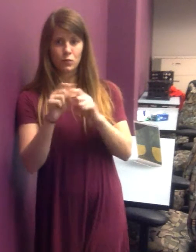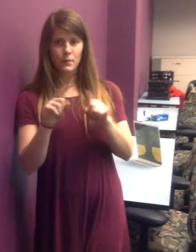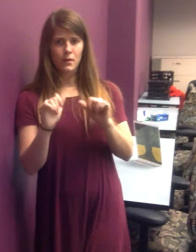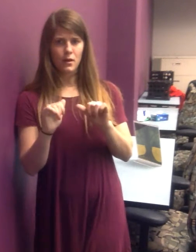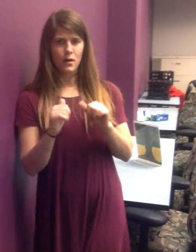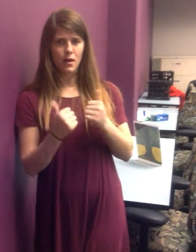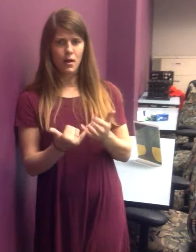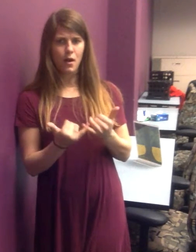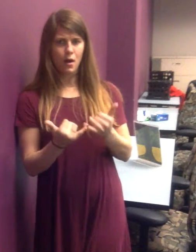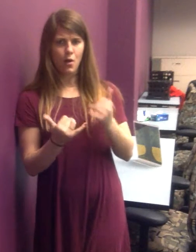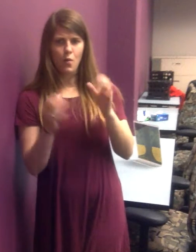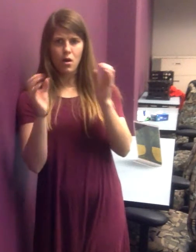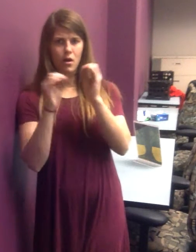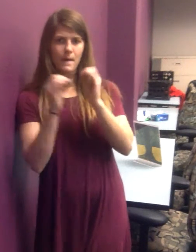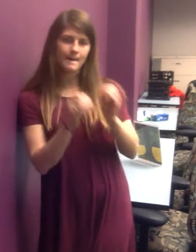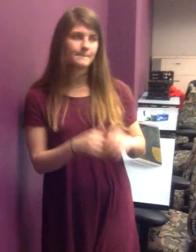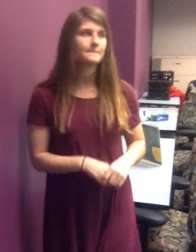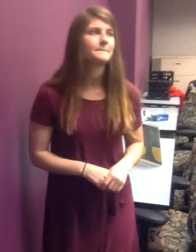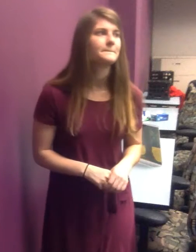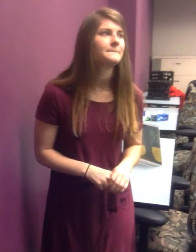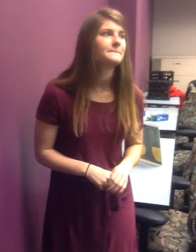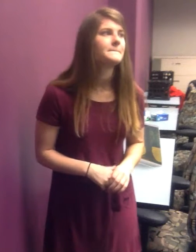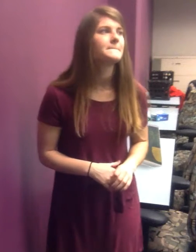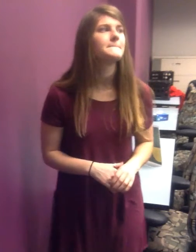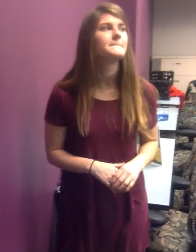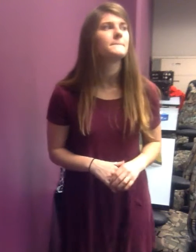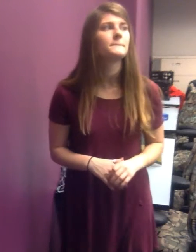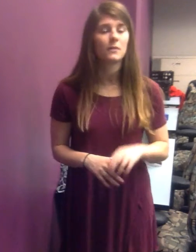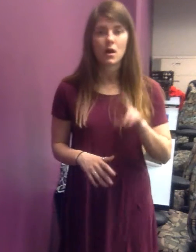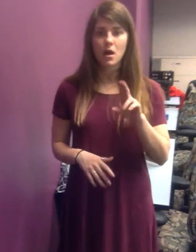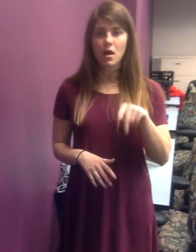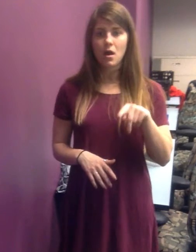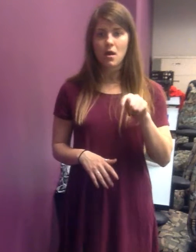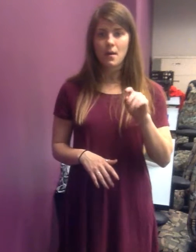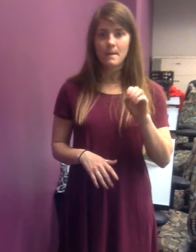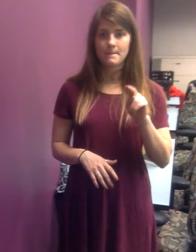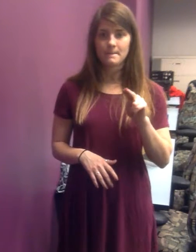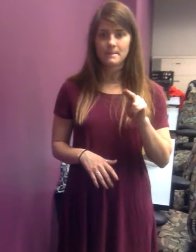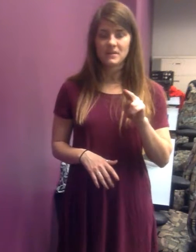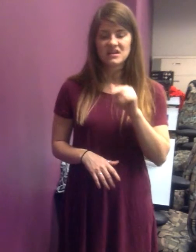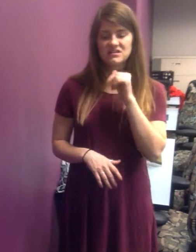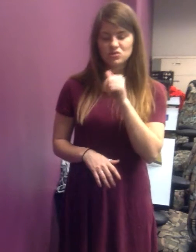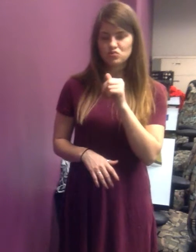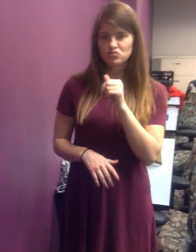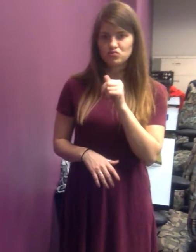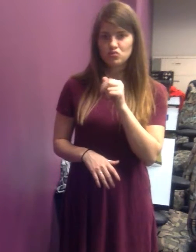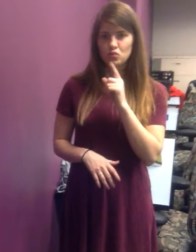declined Frontline's request for an interview. But the congressman wasn't the only one not talking. In 2011, the National Journal tried